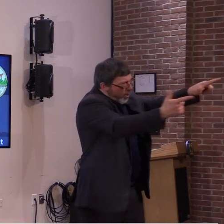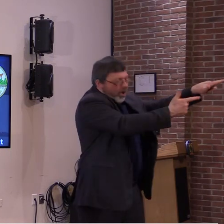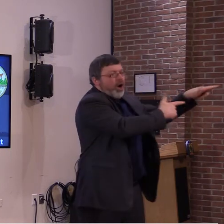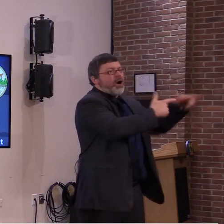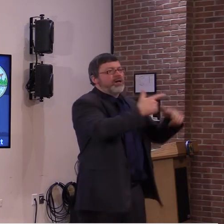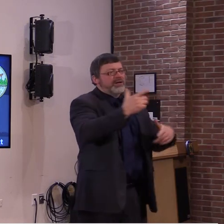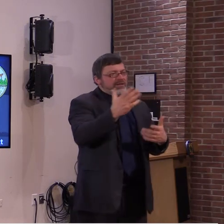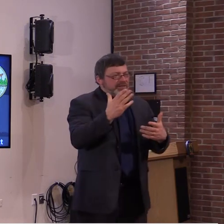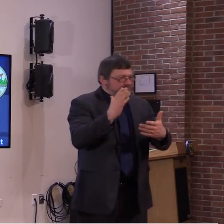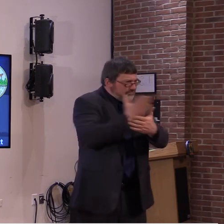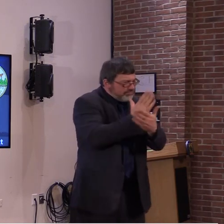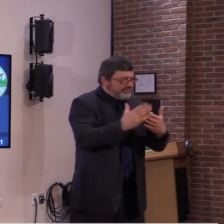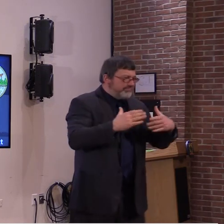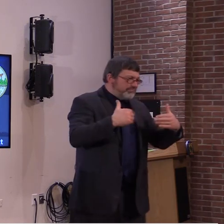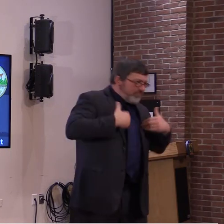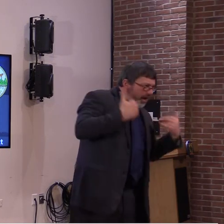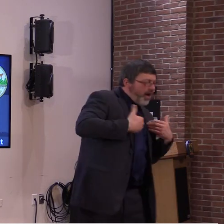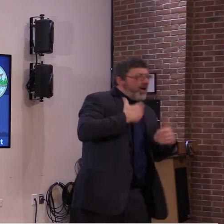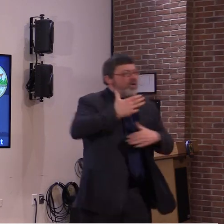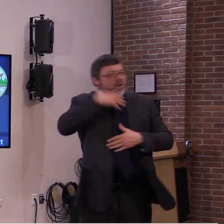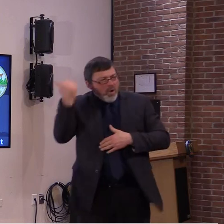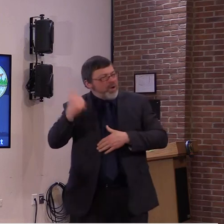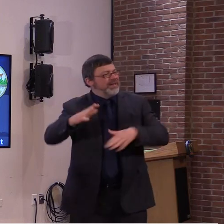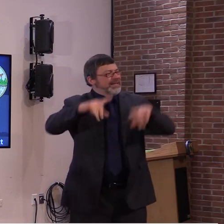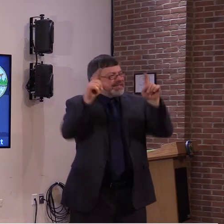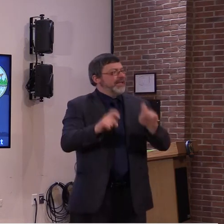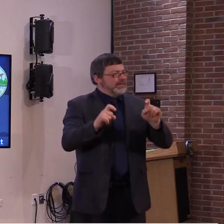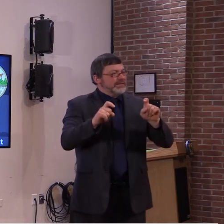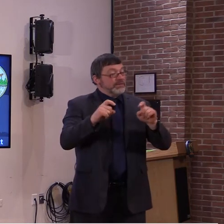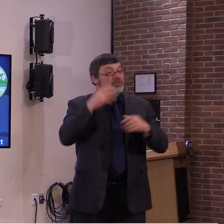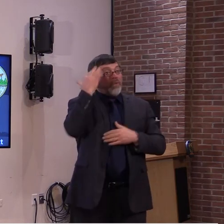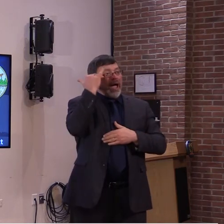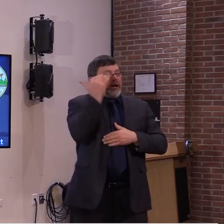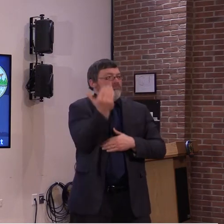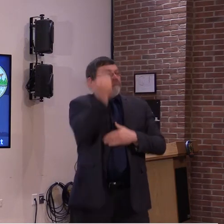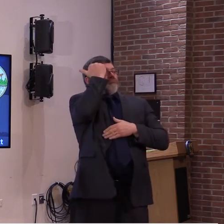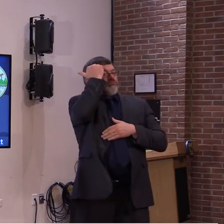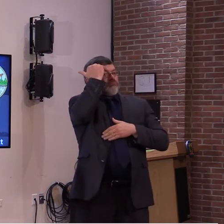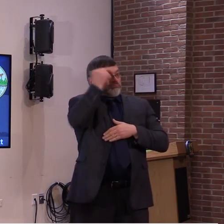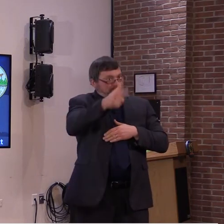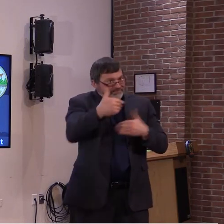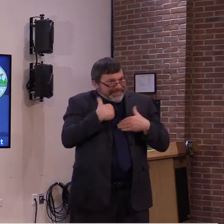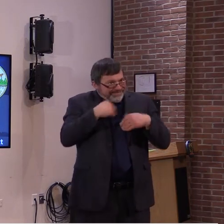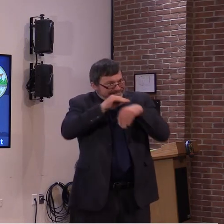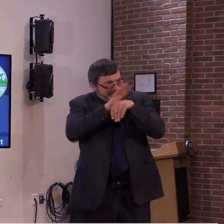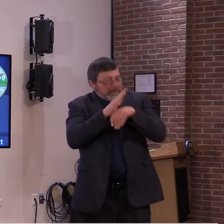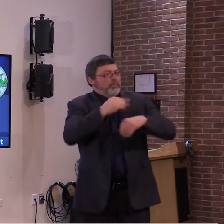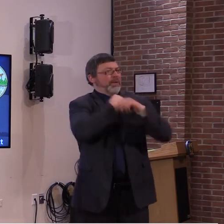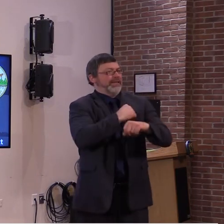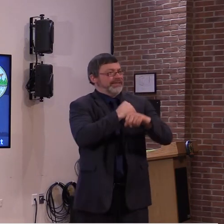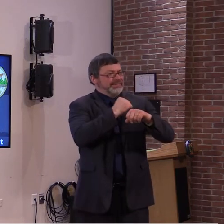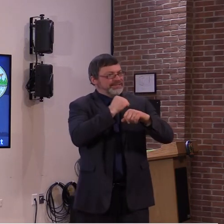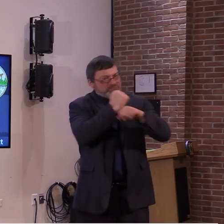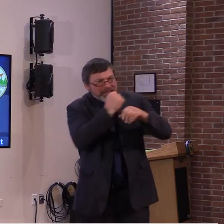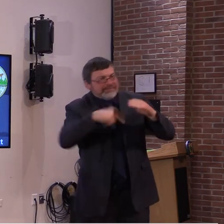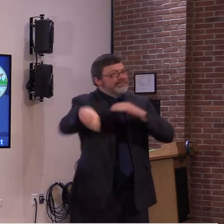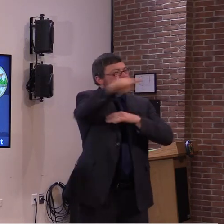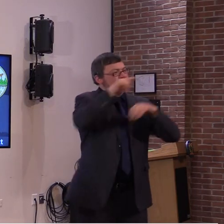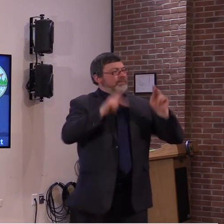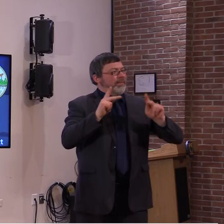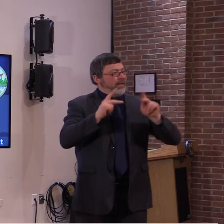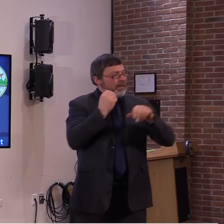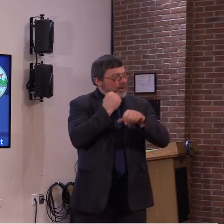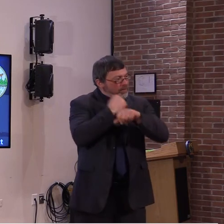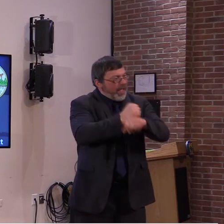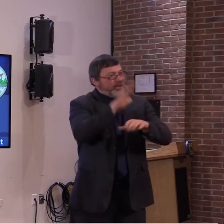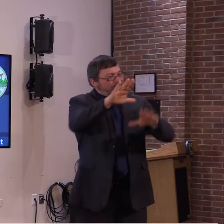communities. Remember, this virus spreads easily from person to person, and you can spread the virus